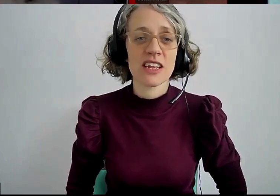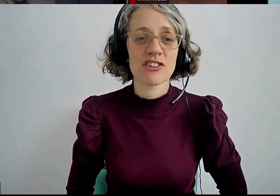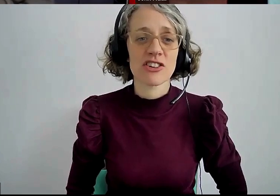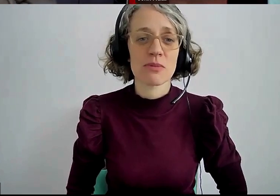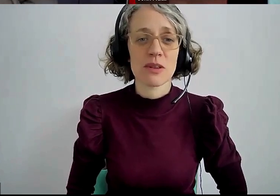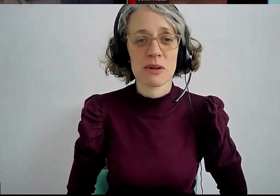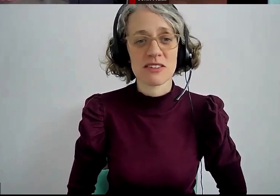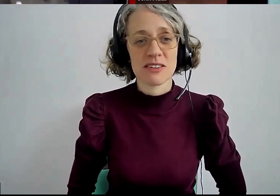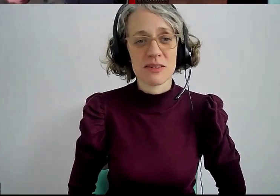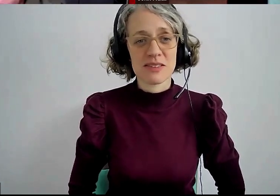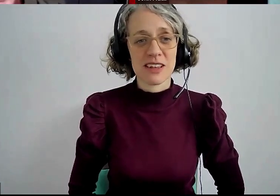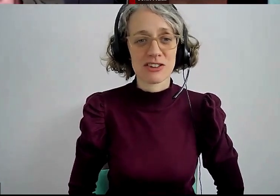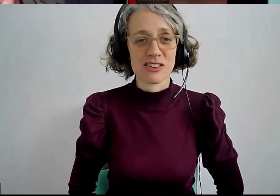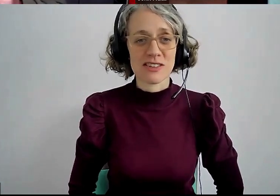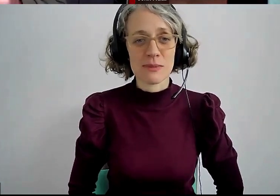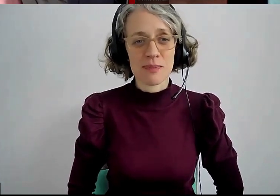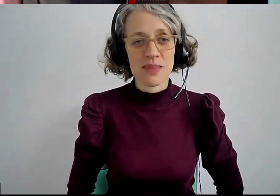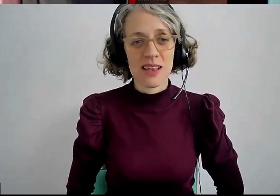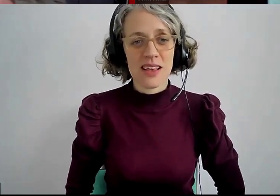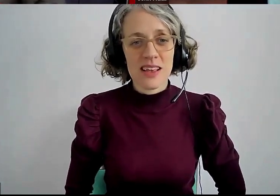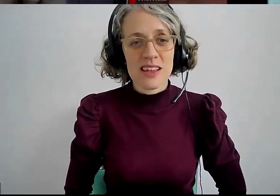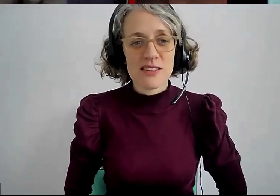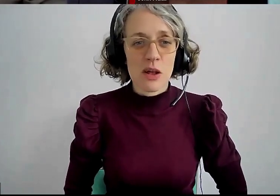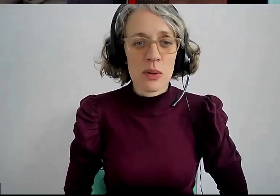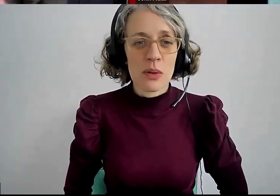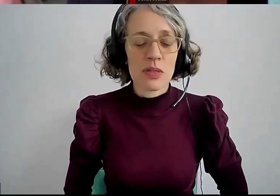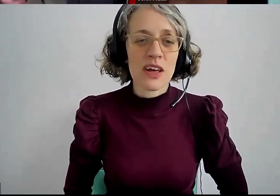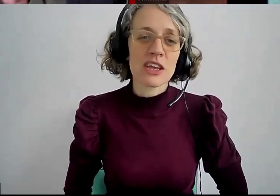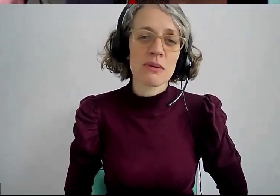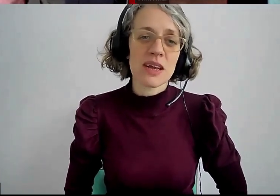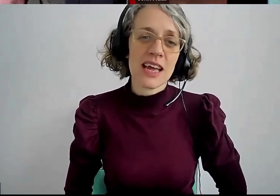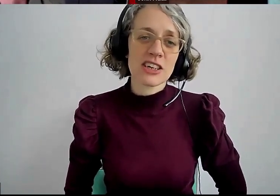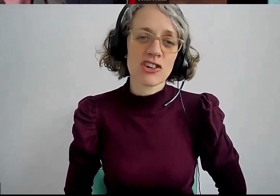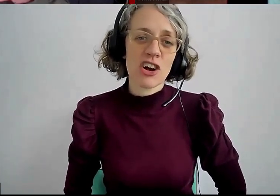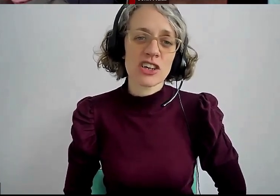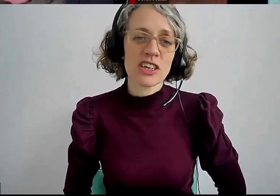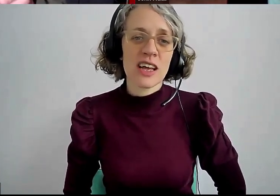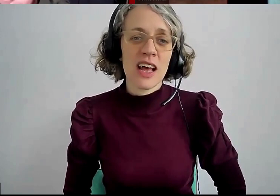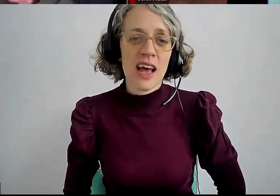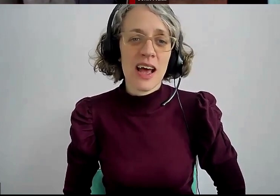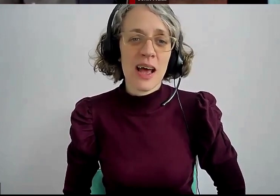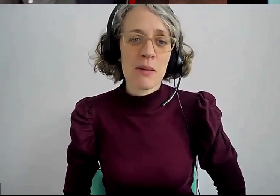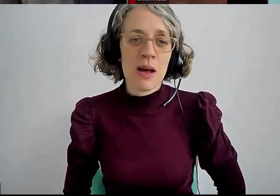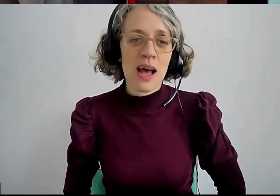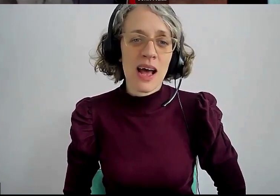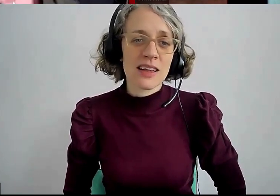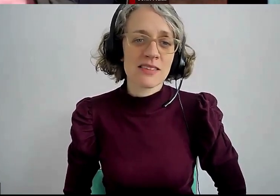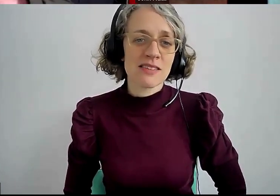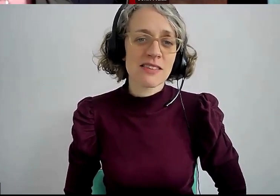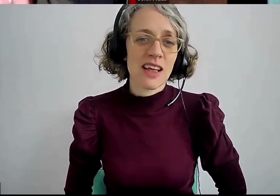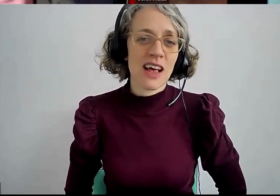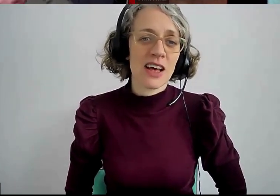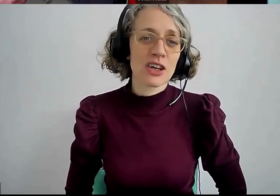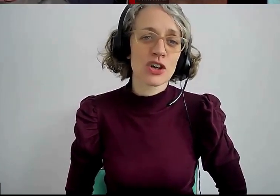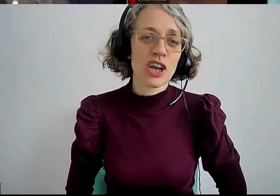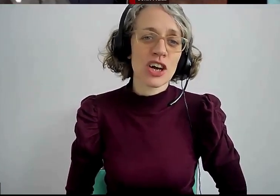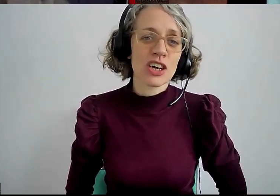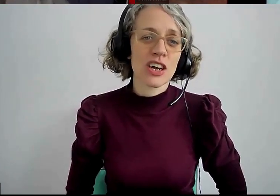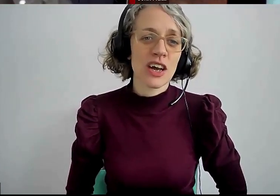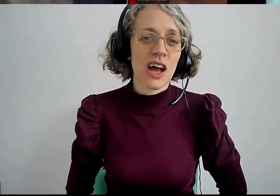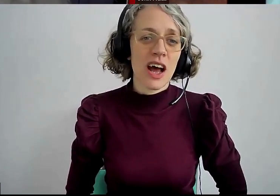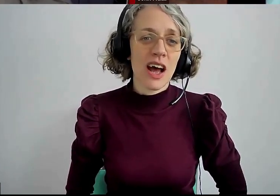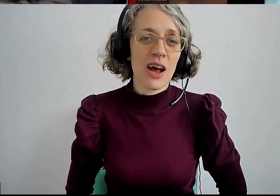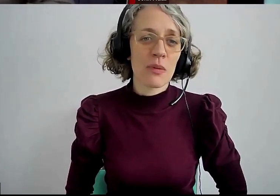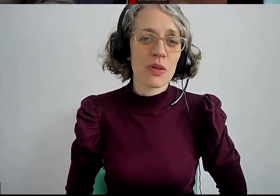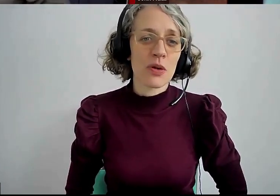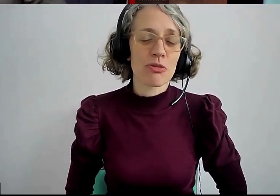UK Deaf Leadership Summit sessions. So thank you again, John, and good